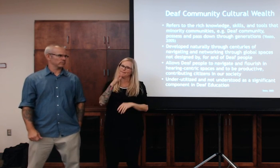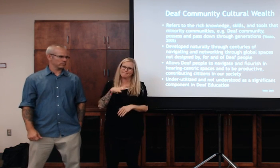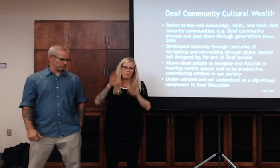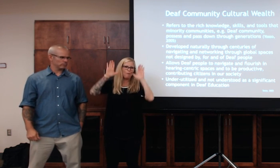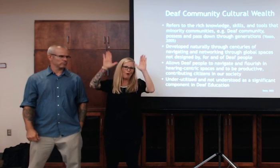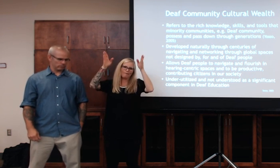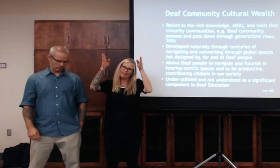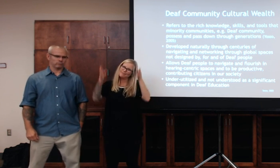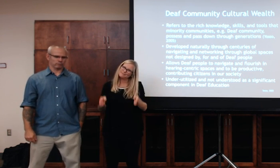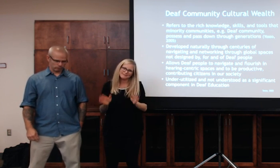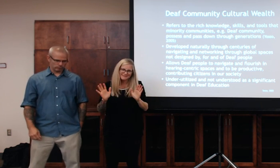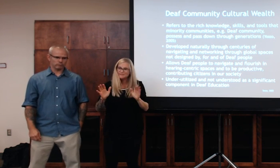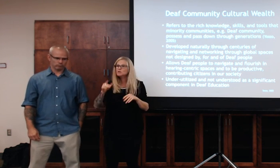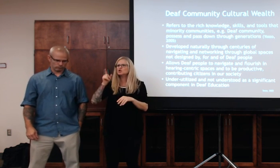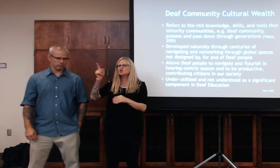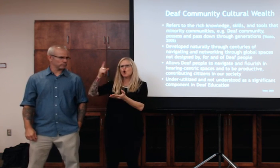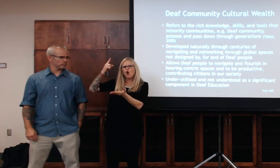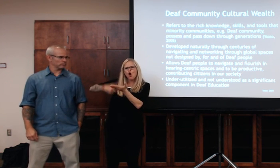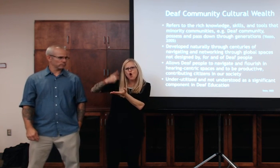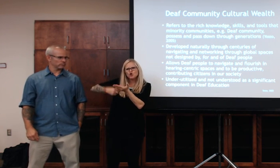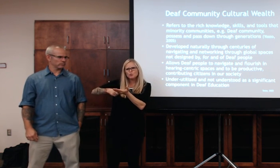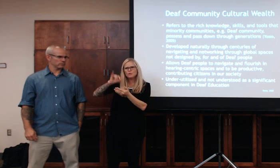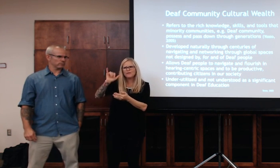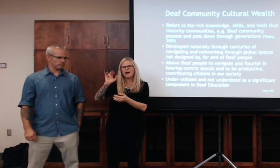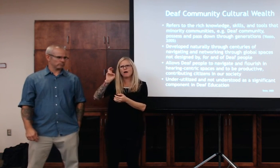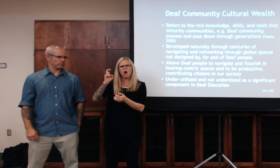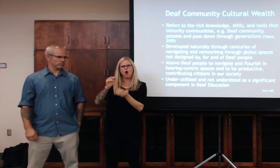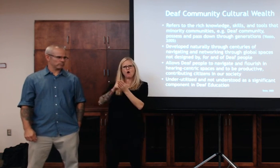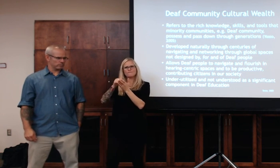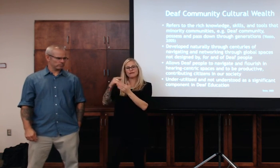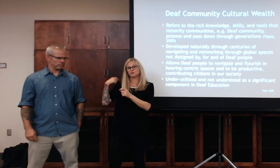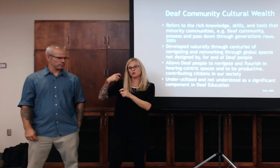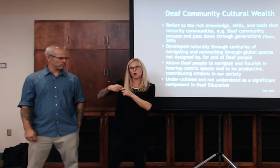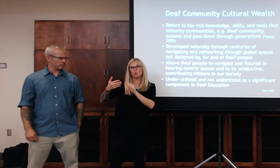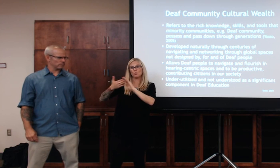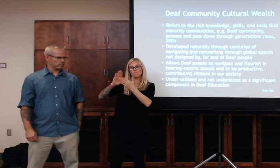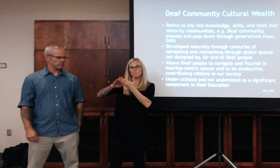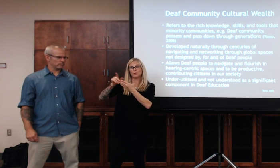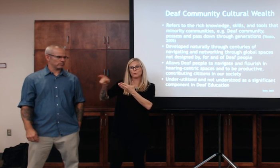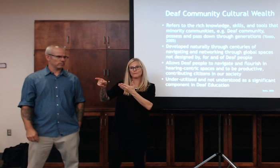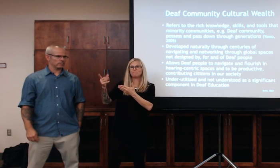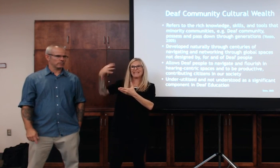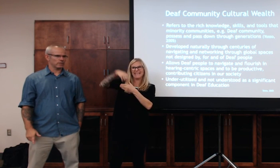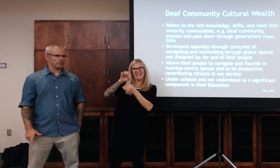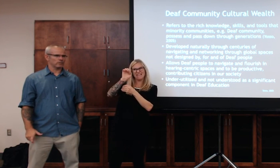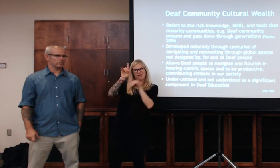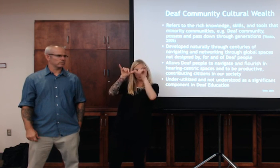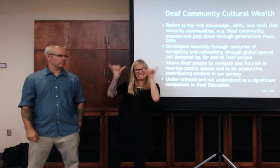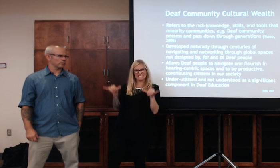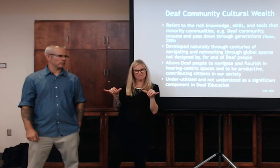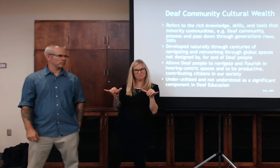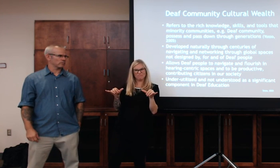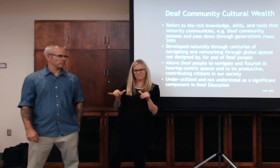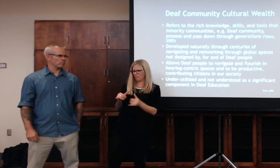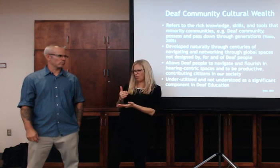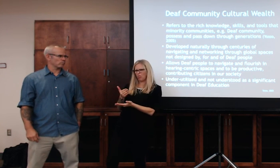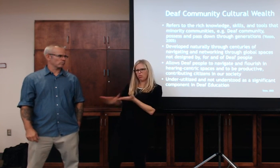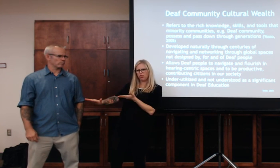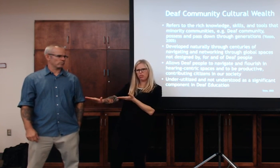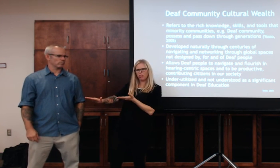Wonderful, wonderful lady, wonderful individual. She argues that often Latino communities in the educational system are